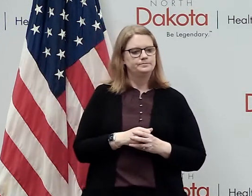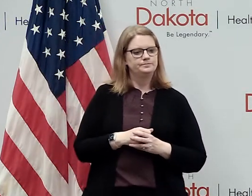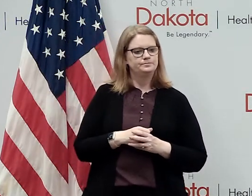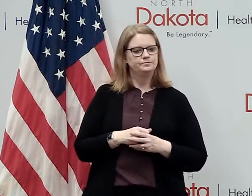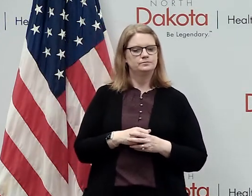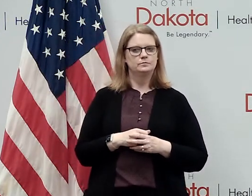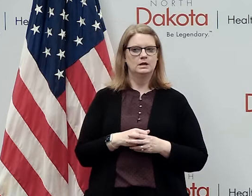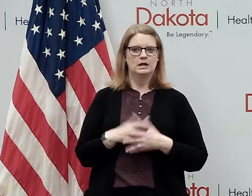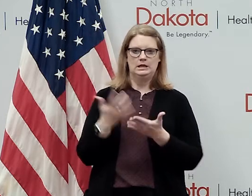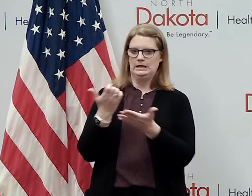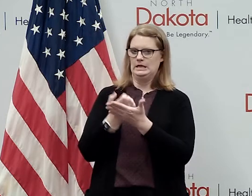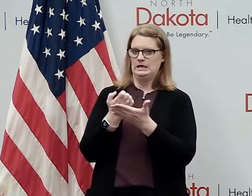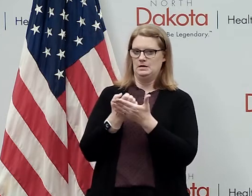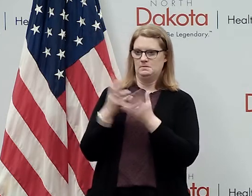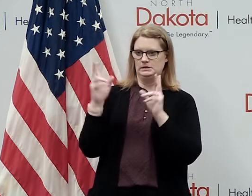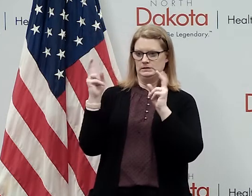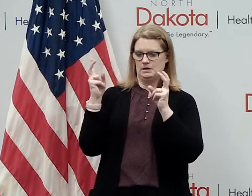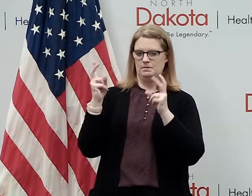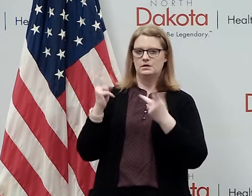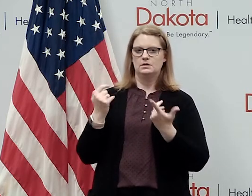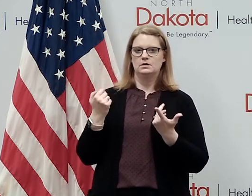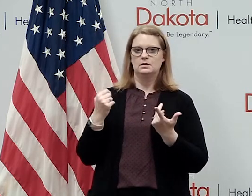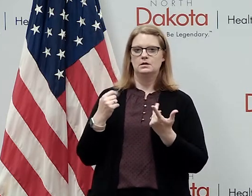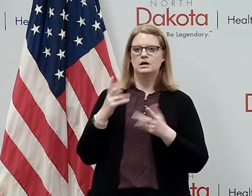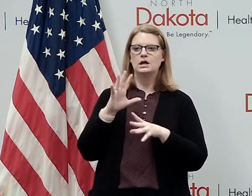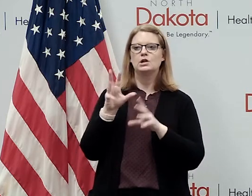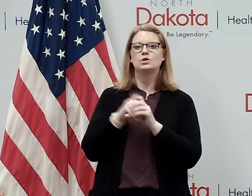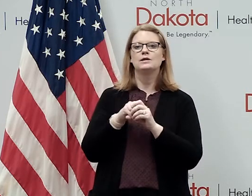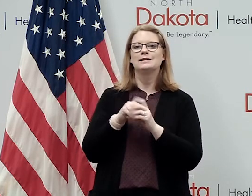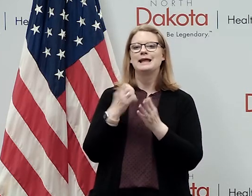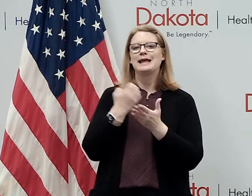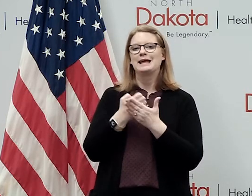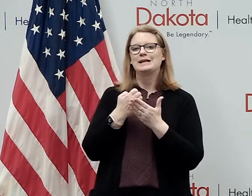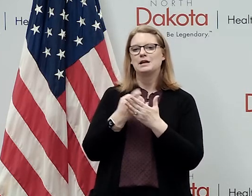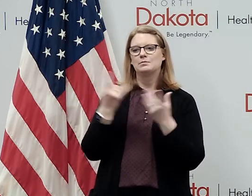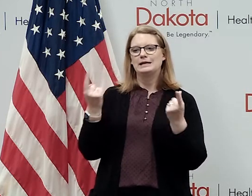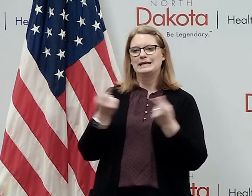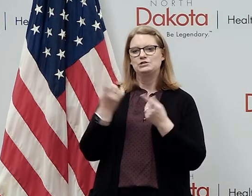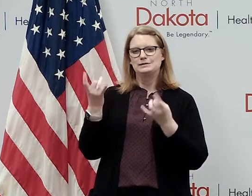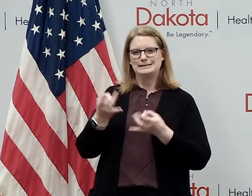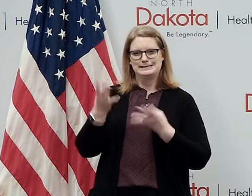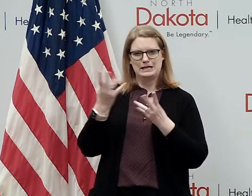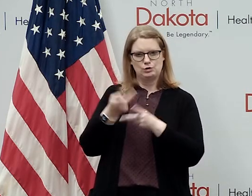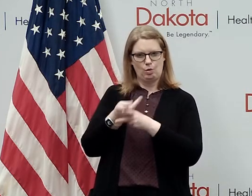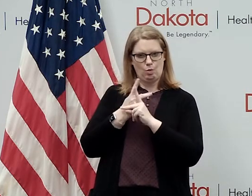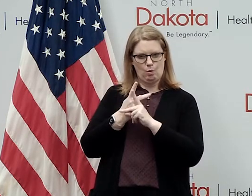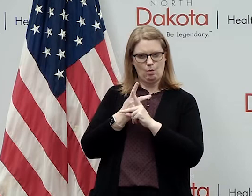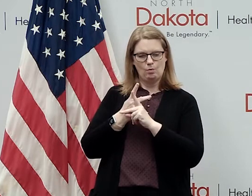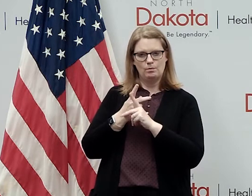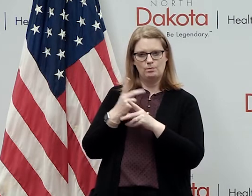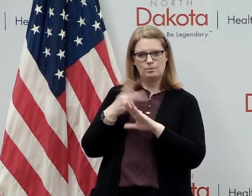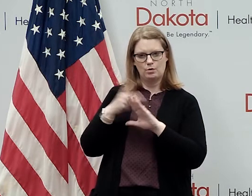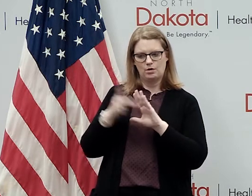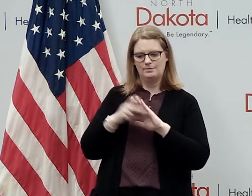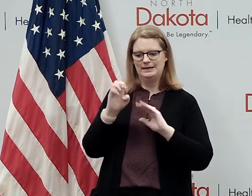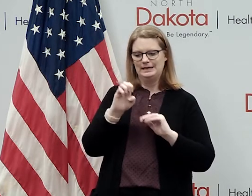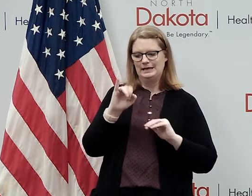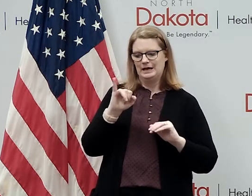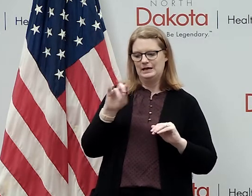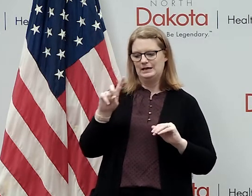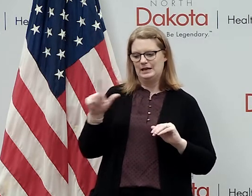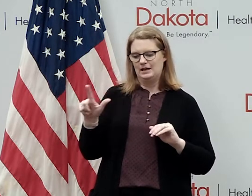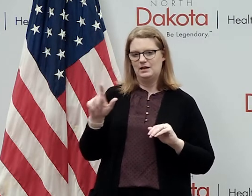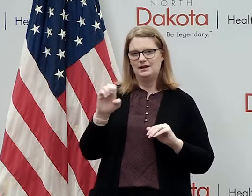the economic topic, including the Economic Injury Disaster Loan Program, EIDL, or